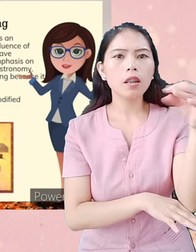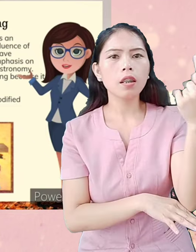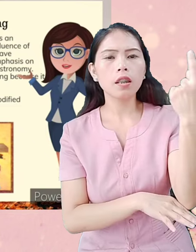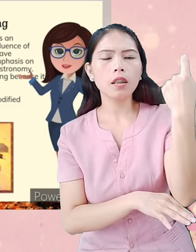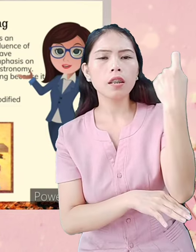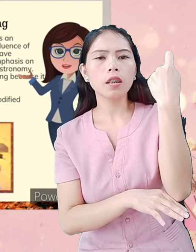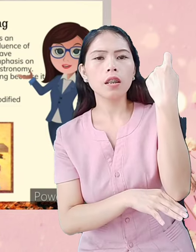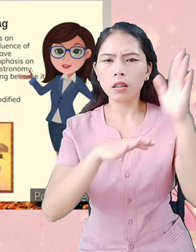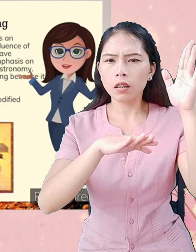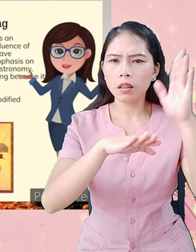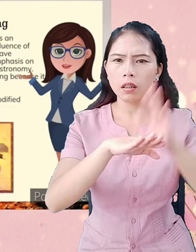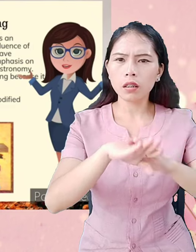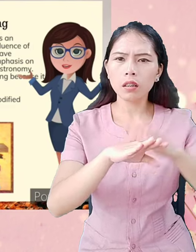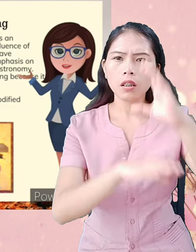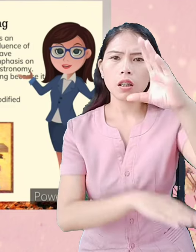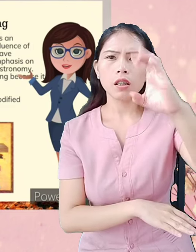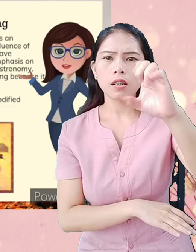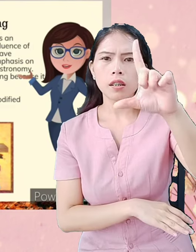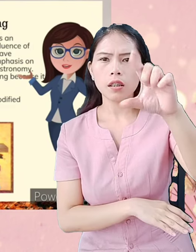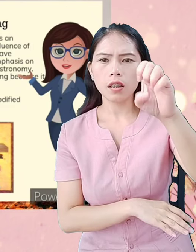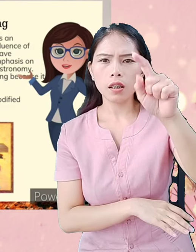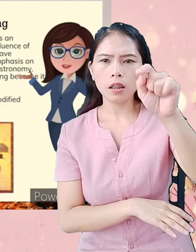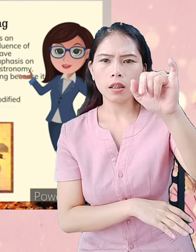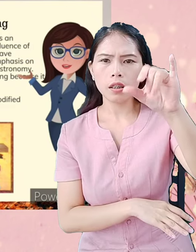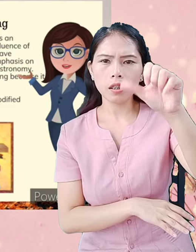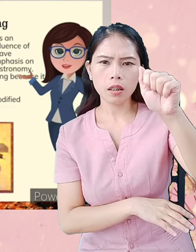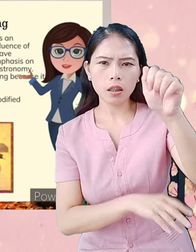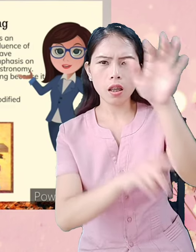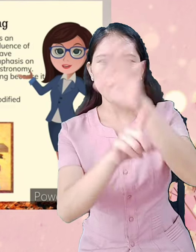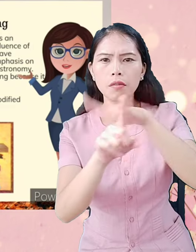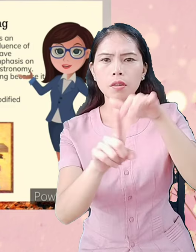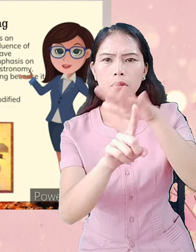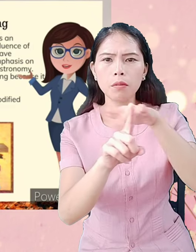and emphasis on a celestial observation